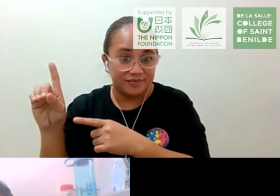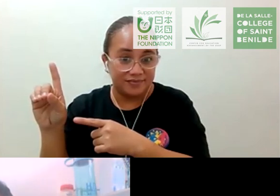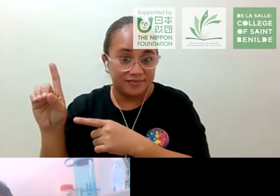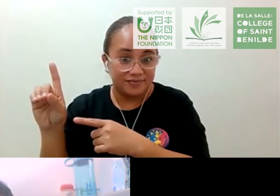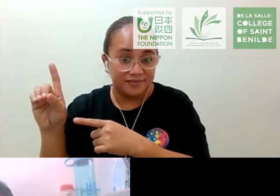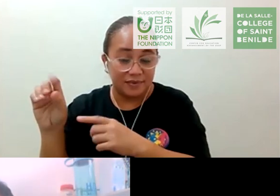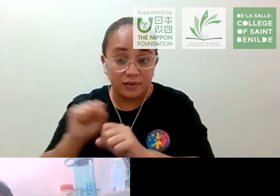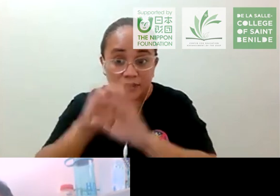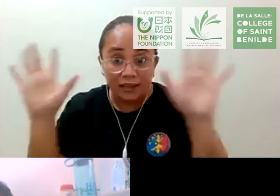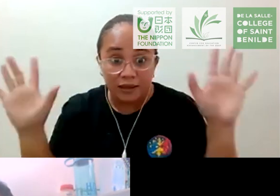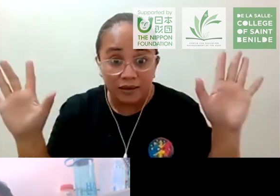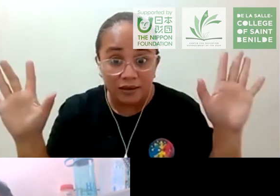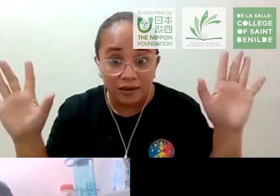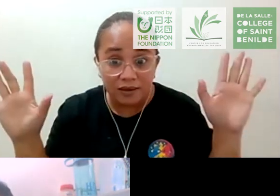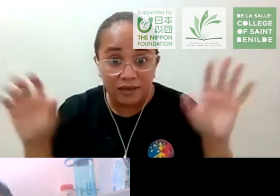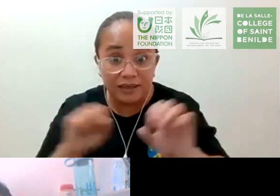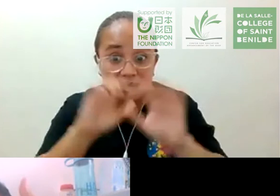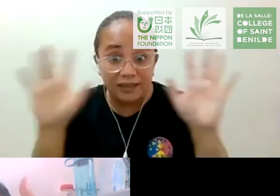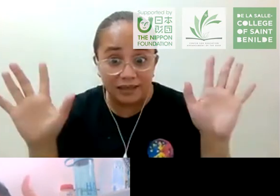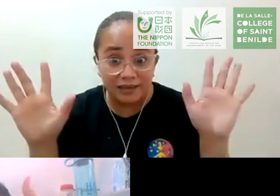Does that make sense?